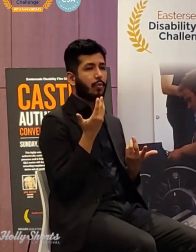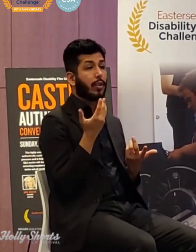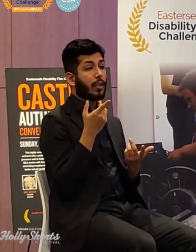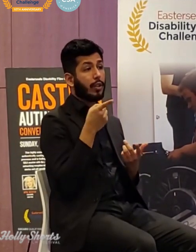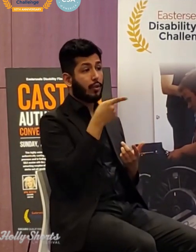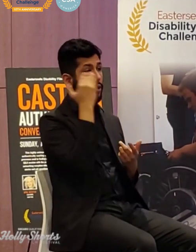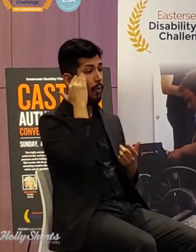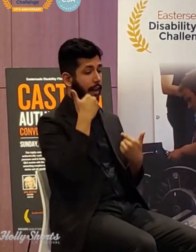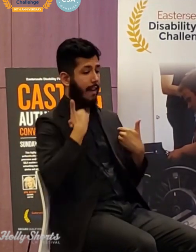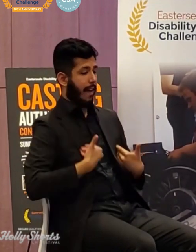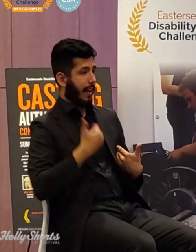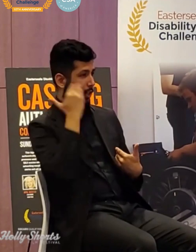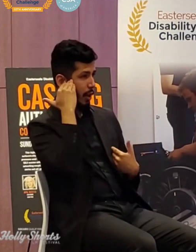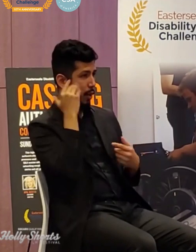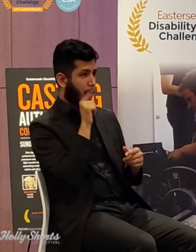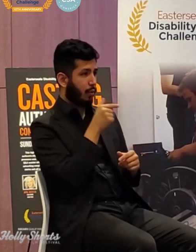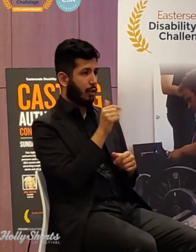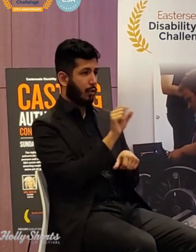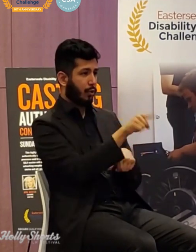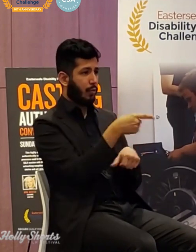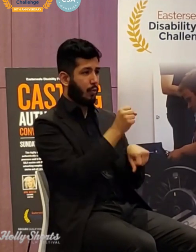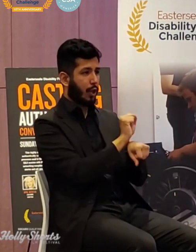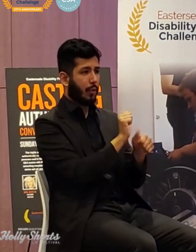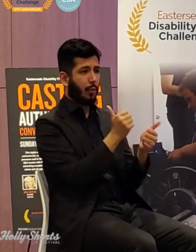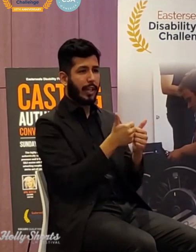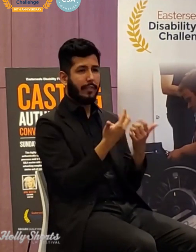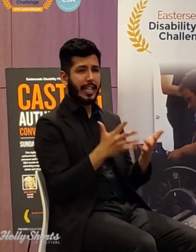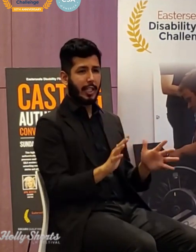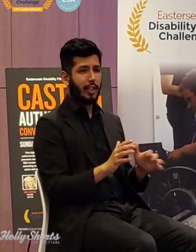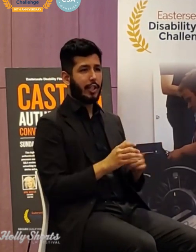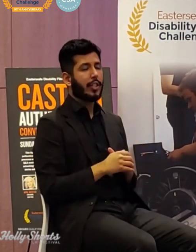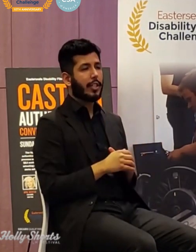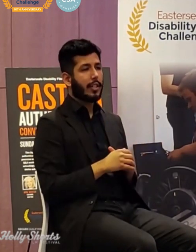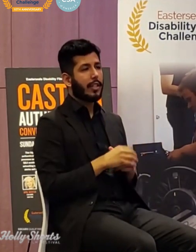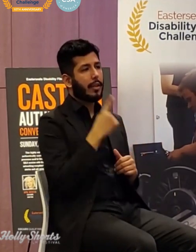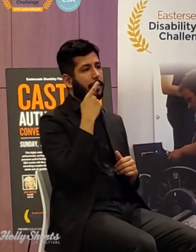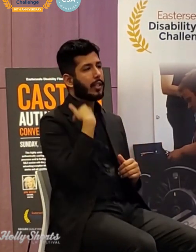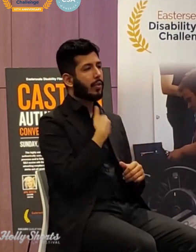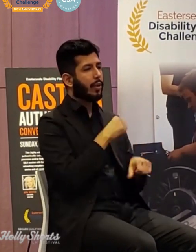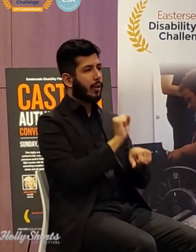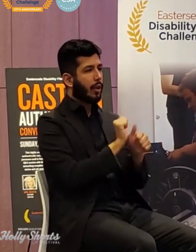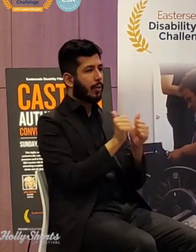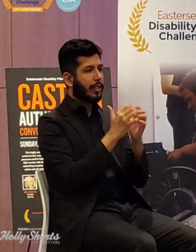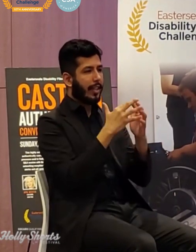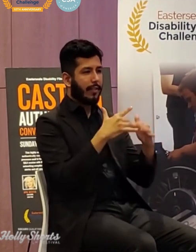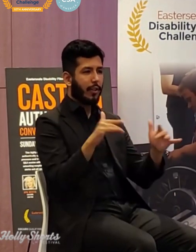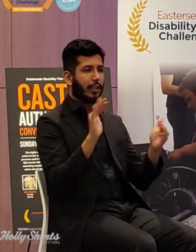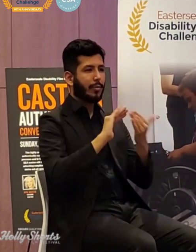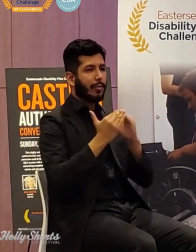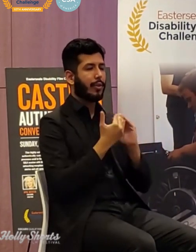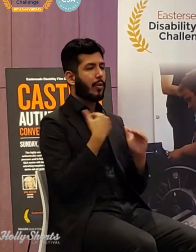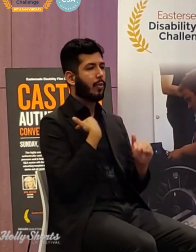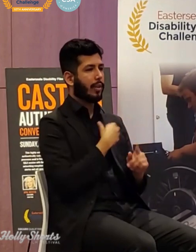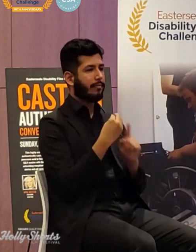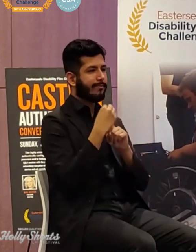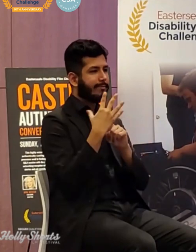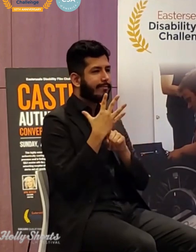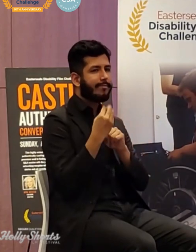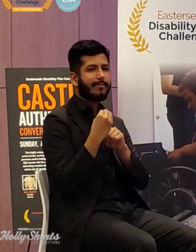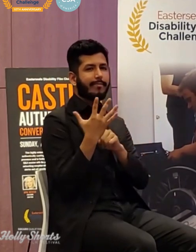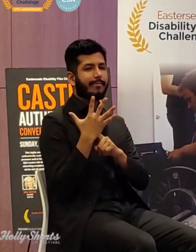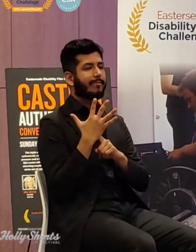example. Because we work in this diversity committee, we have been exposed to, we've